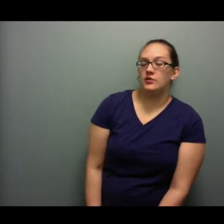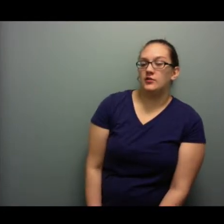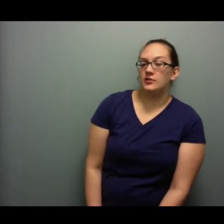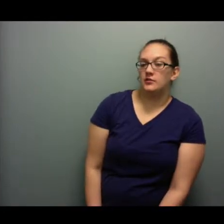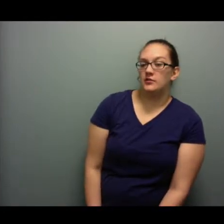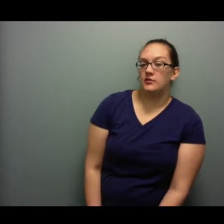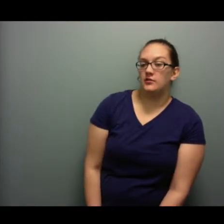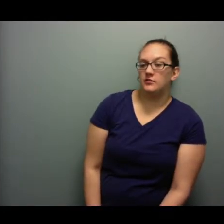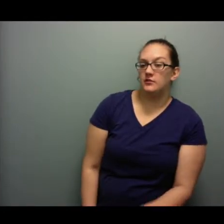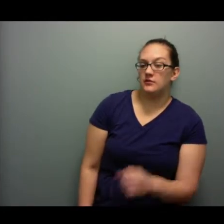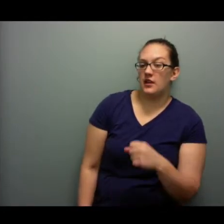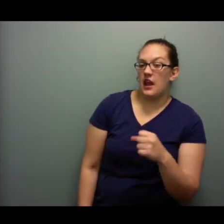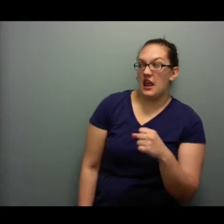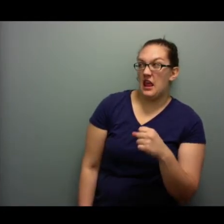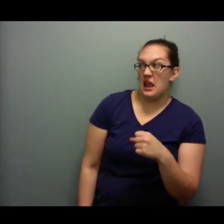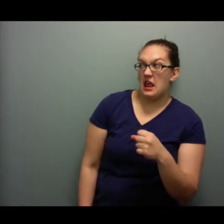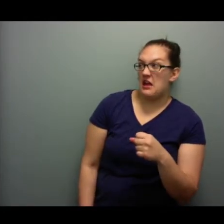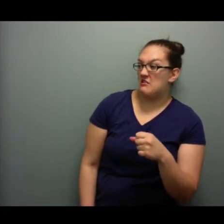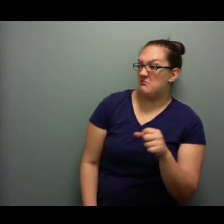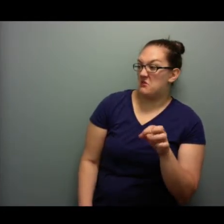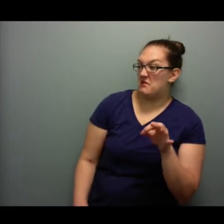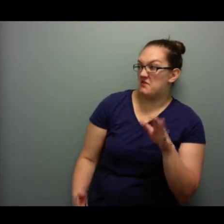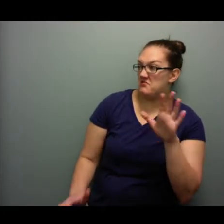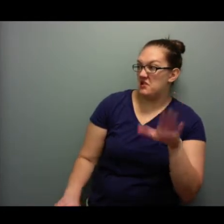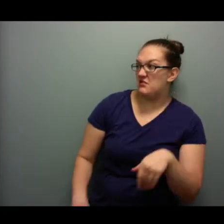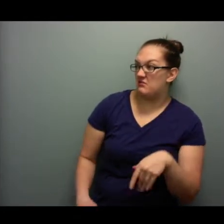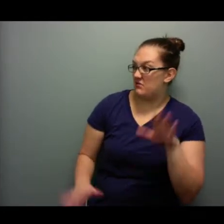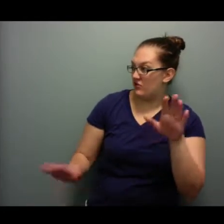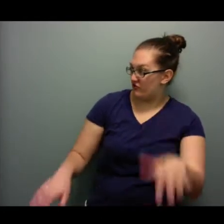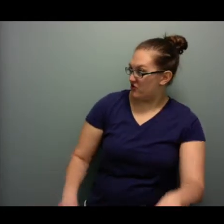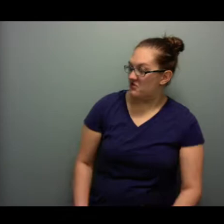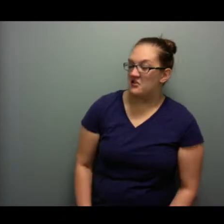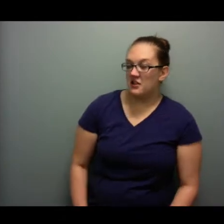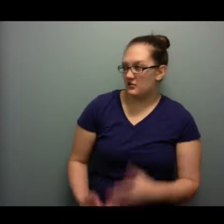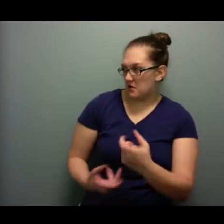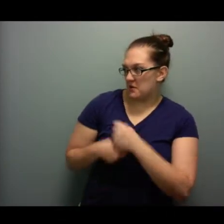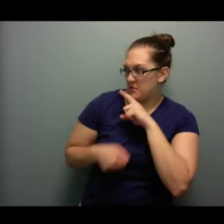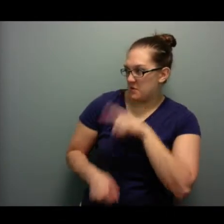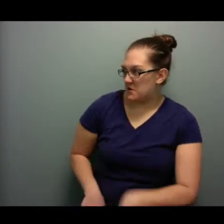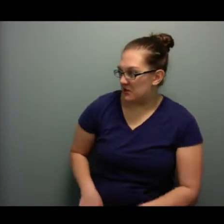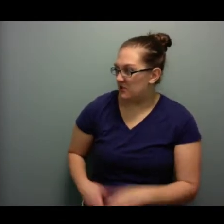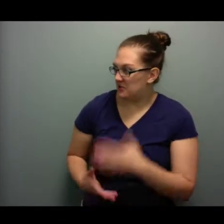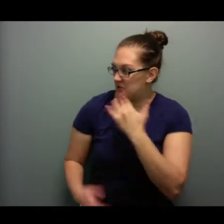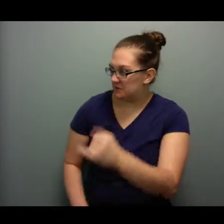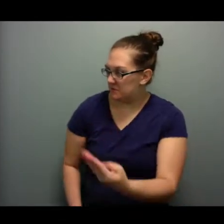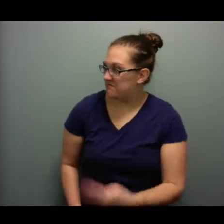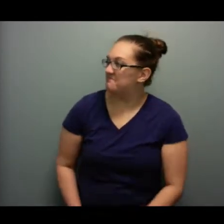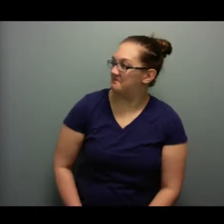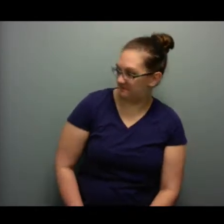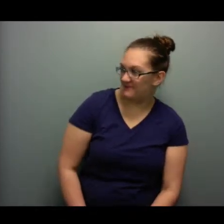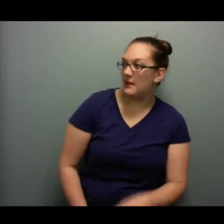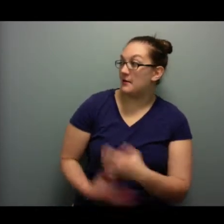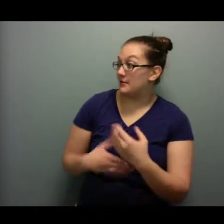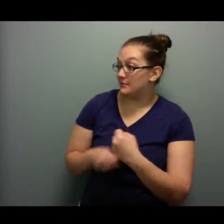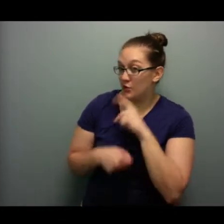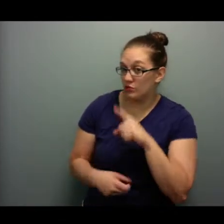Yeah, perfect. Great. I just wanted to make sure. Wonderful. Good job. Good. Make sure you